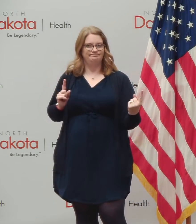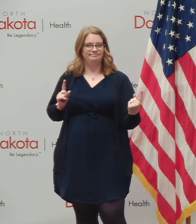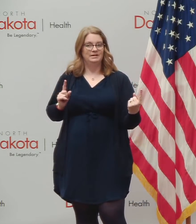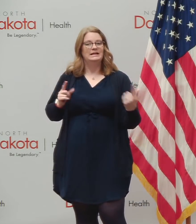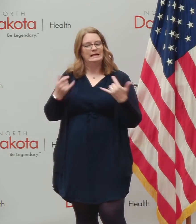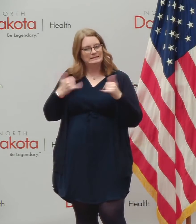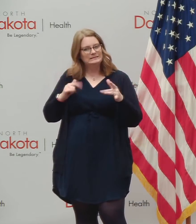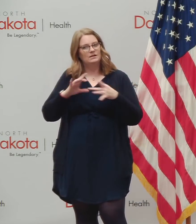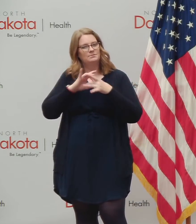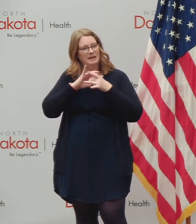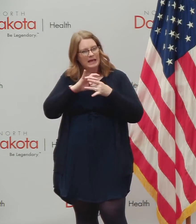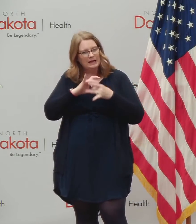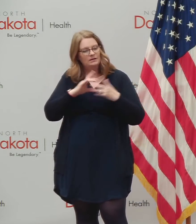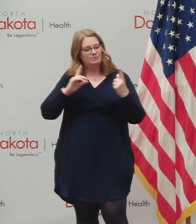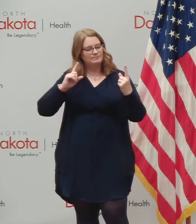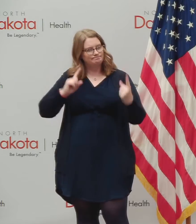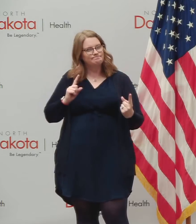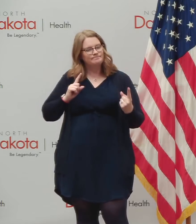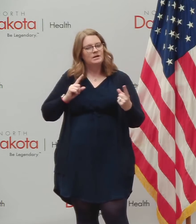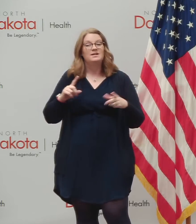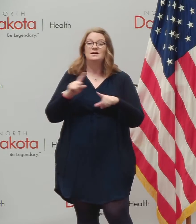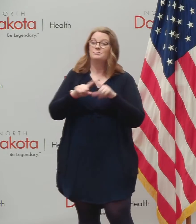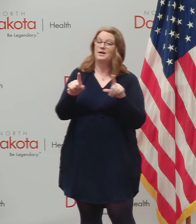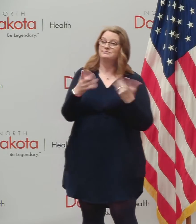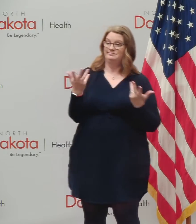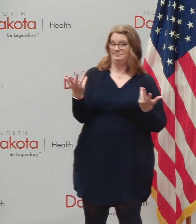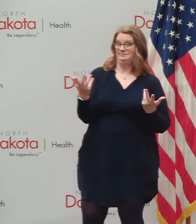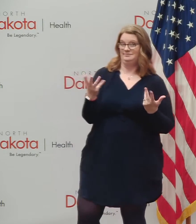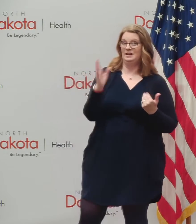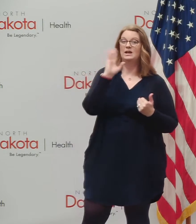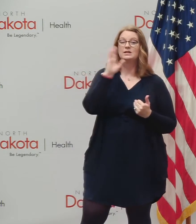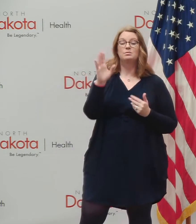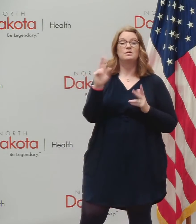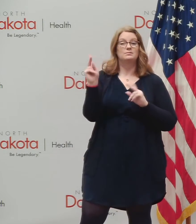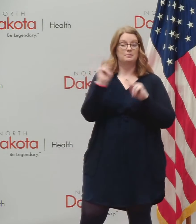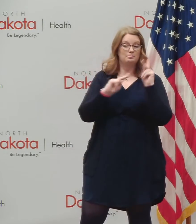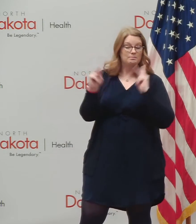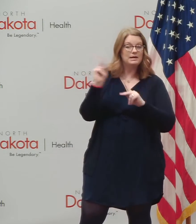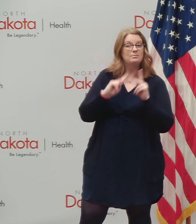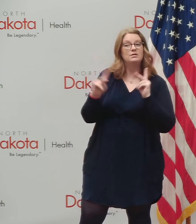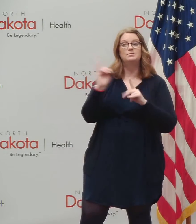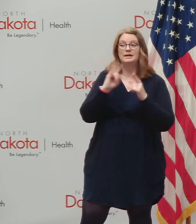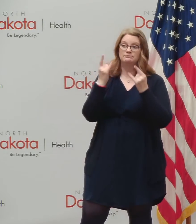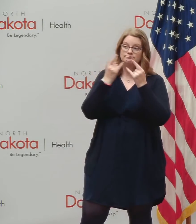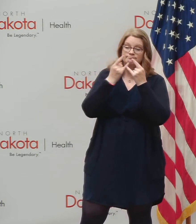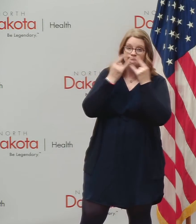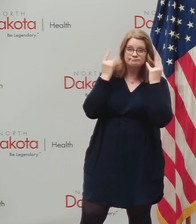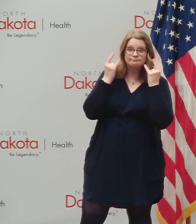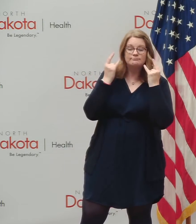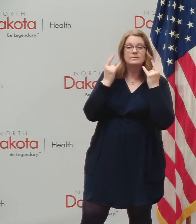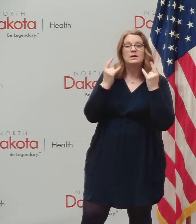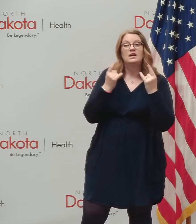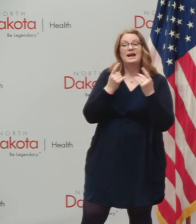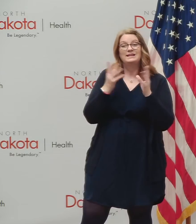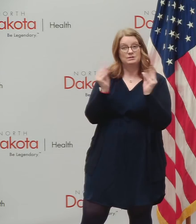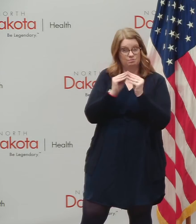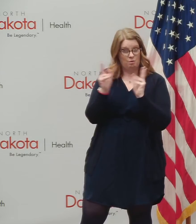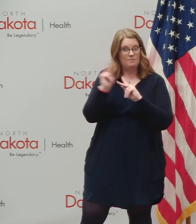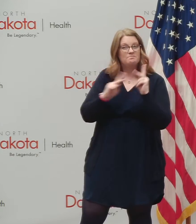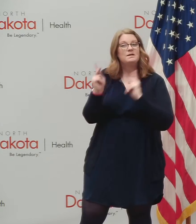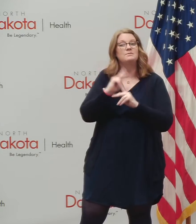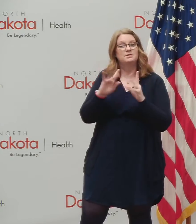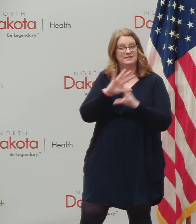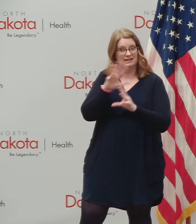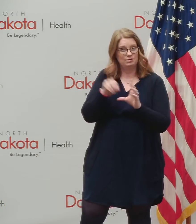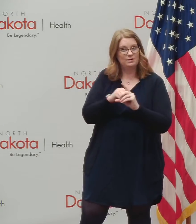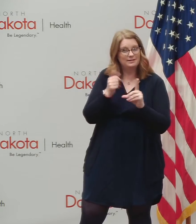socially connected. But we also know that there are people that have been wearing masks. We know that more people are joining them every day across the cities